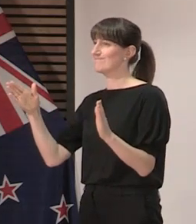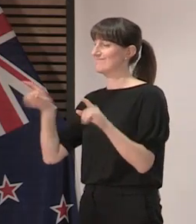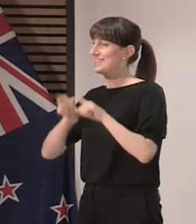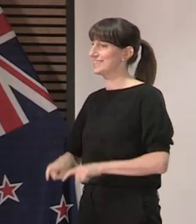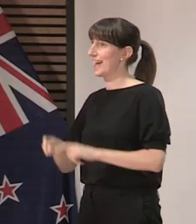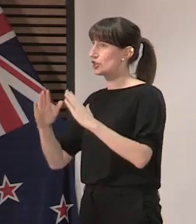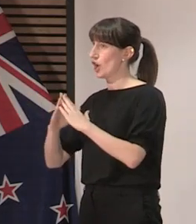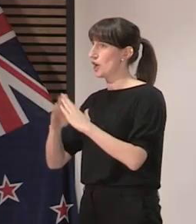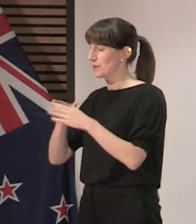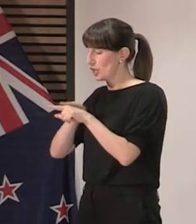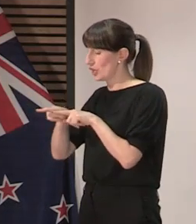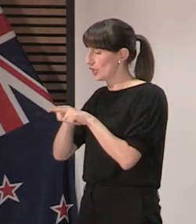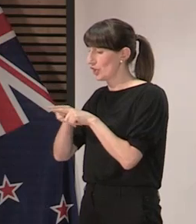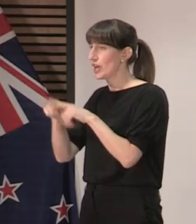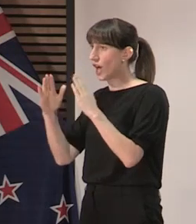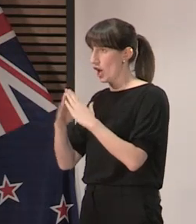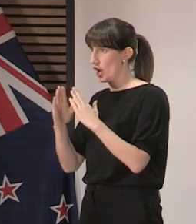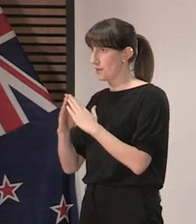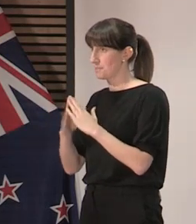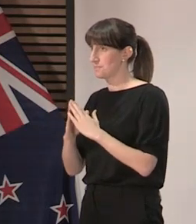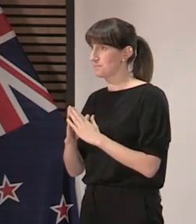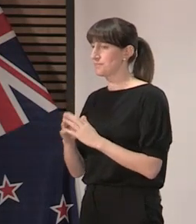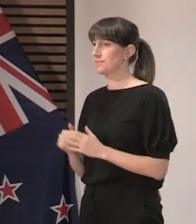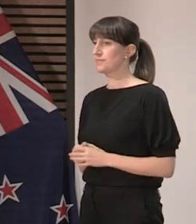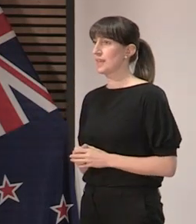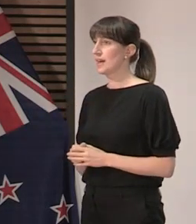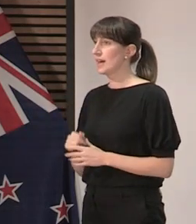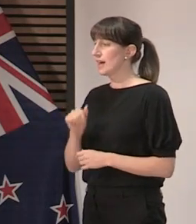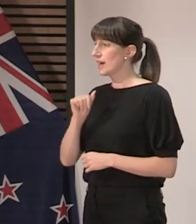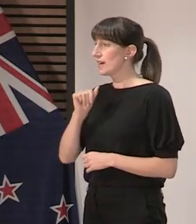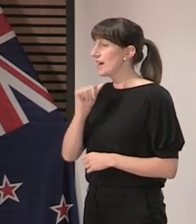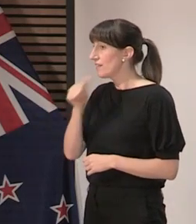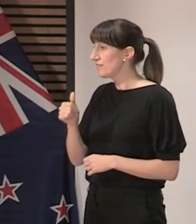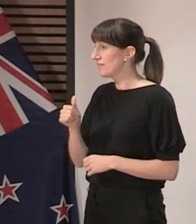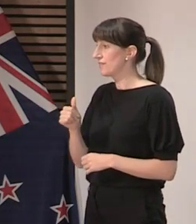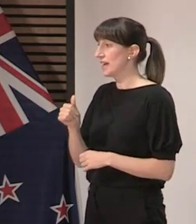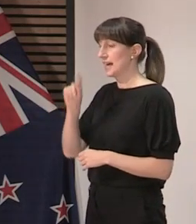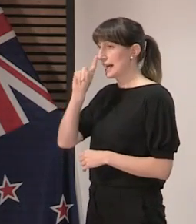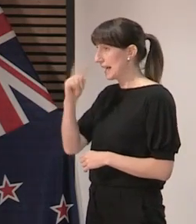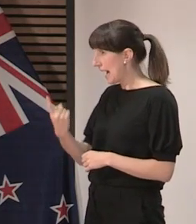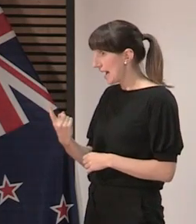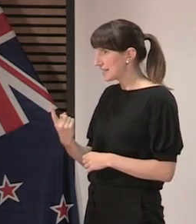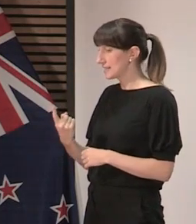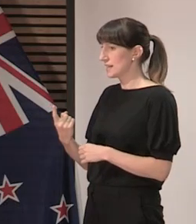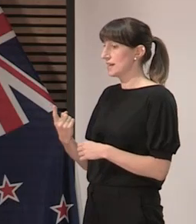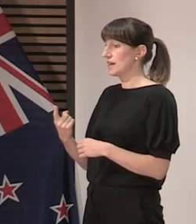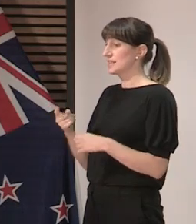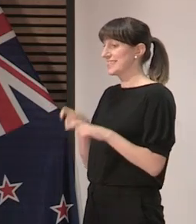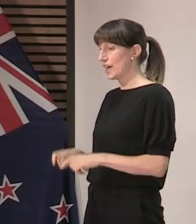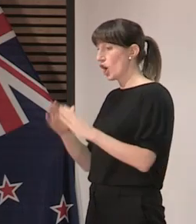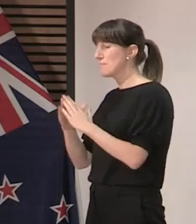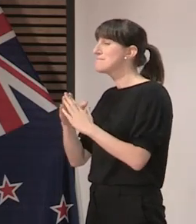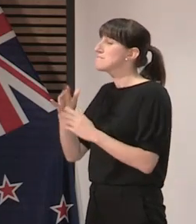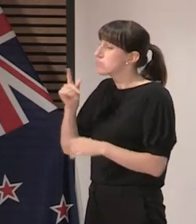level 3 means remote learning will continue, but where that's not possible, some facilities may reopen with